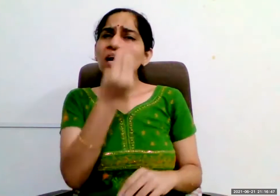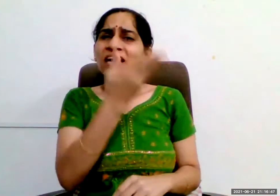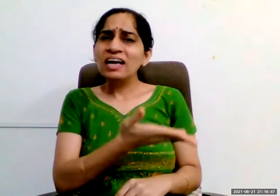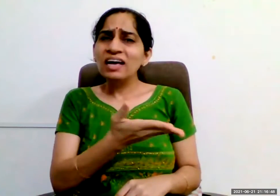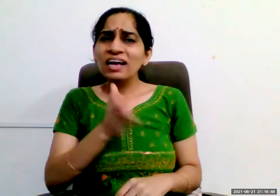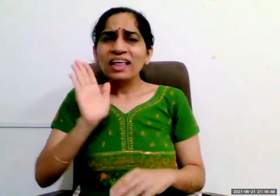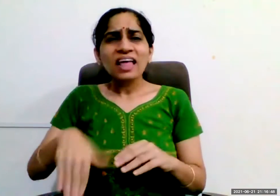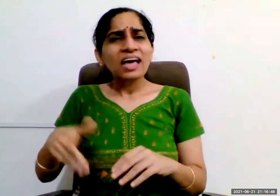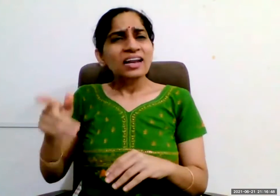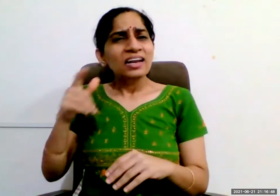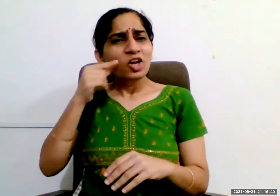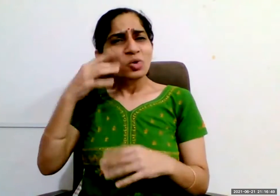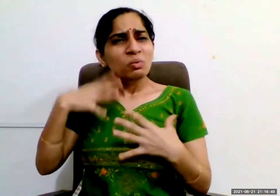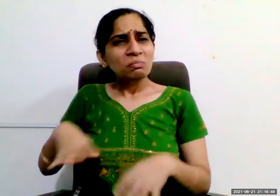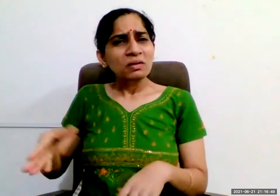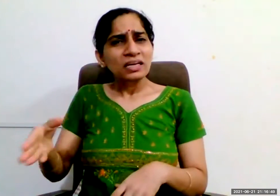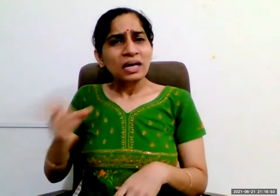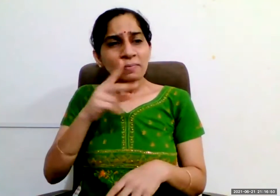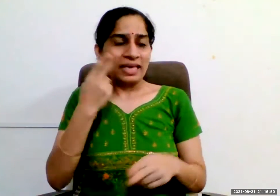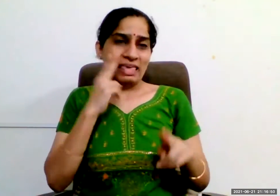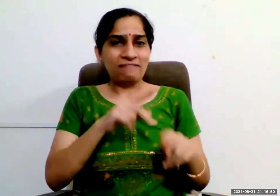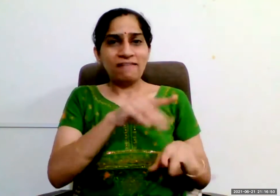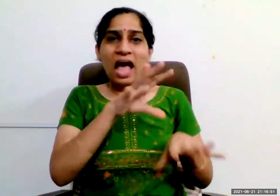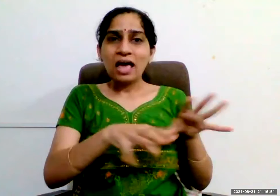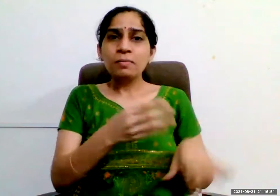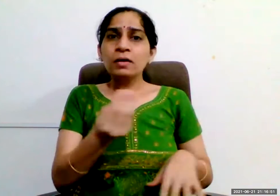the moment the stomach of the animal is full,